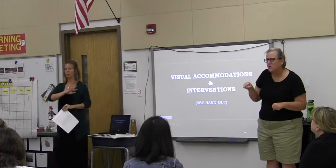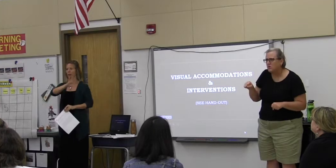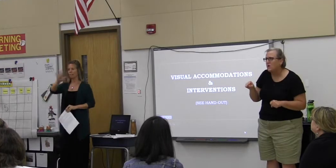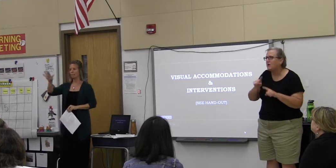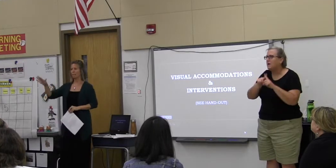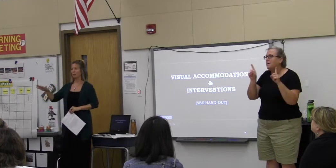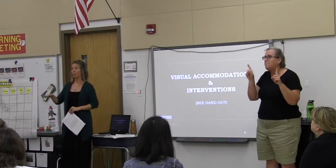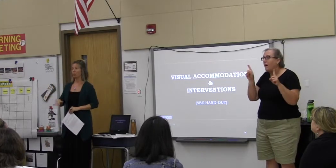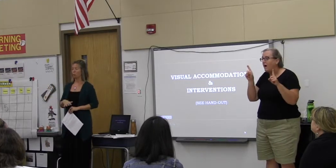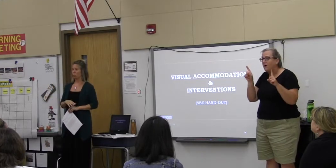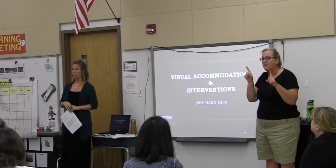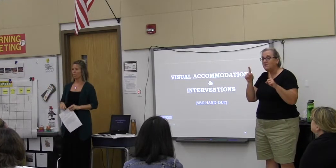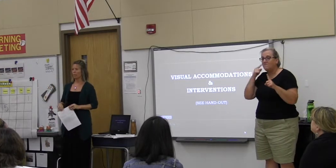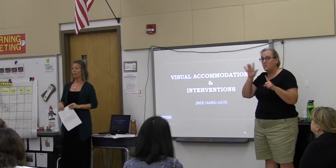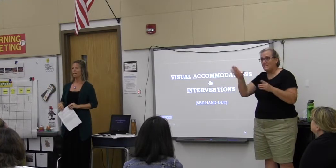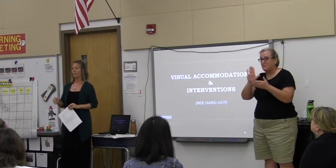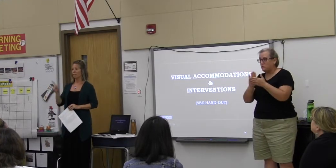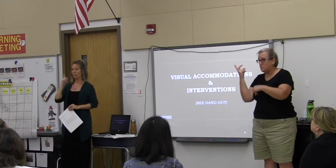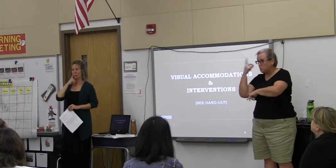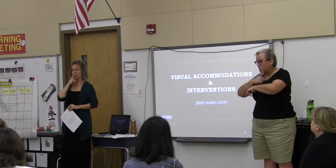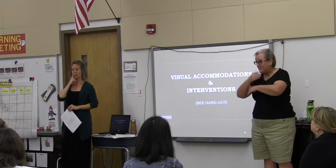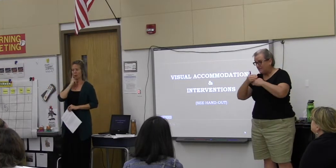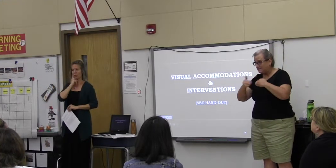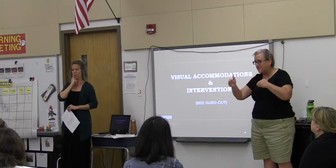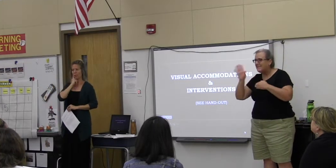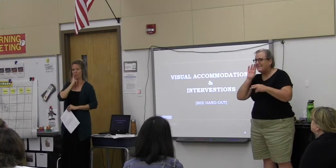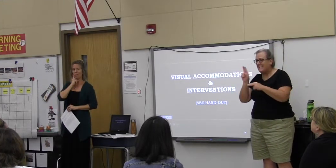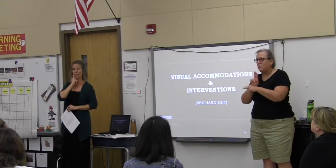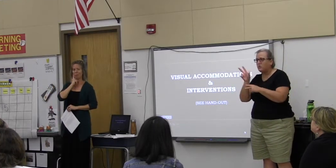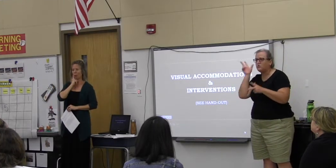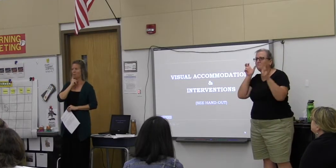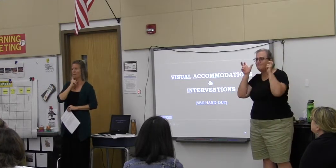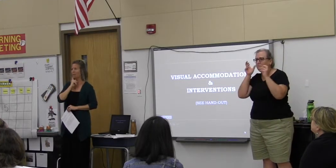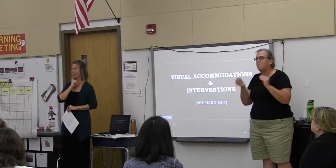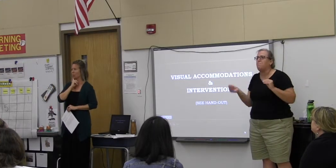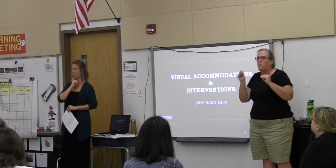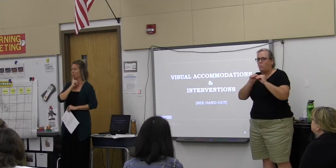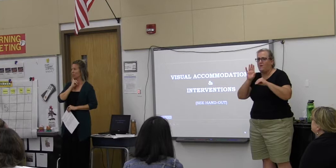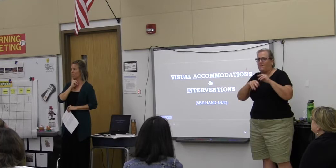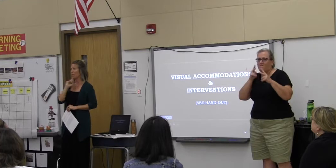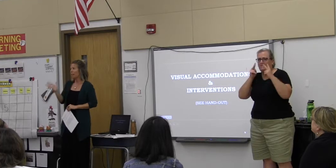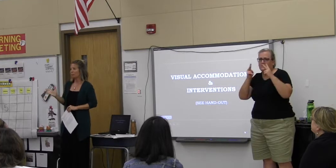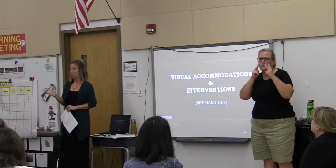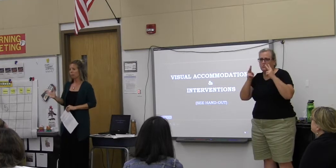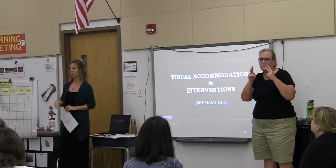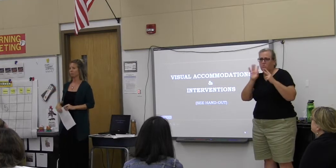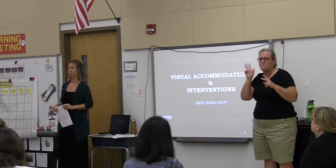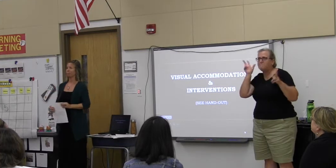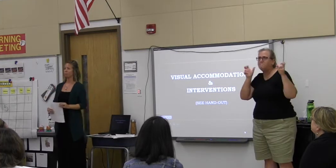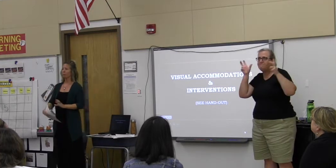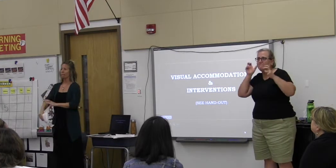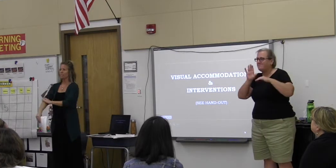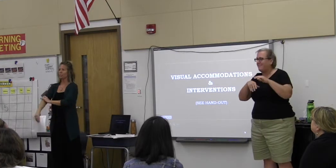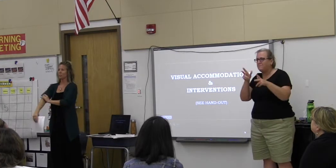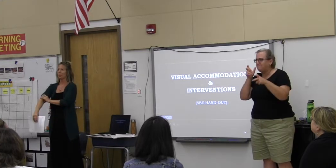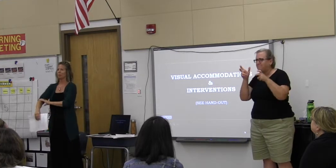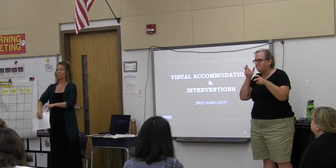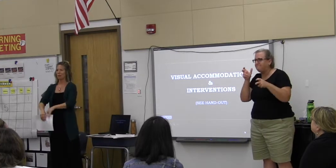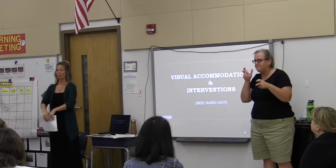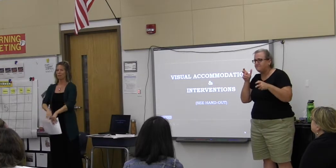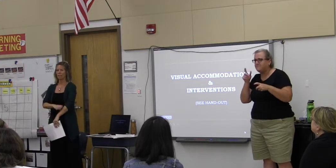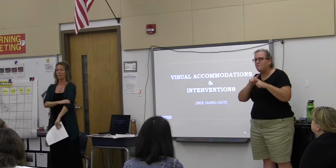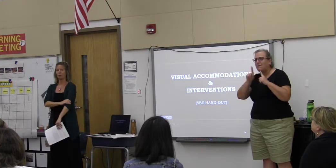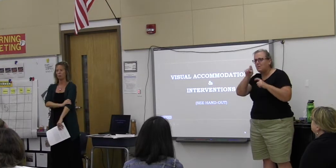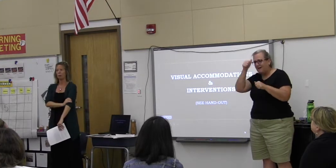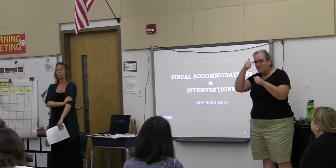I said, in the grand scheme of his school day, he's going to use his auditory sense a lot more than he is his visual sense, and that's okay. It's just that we have to